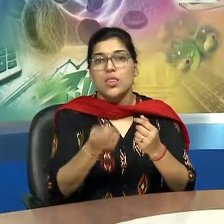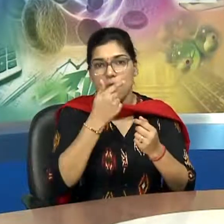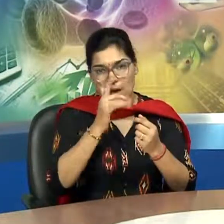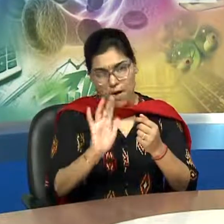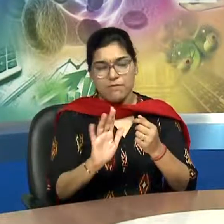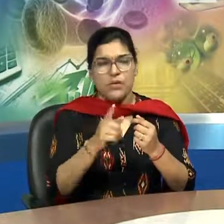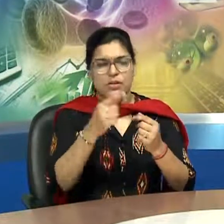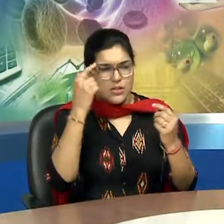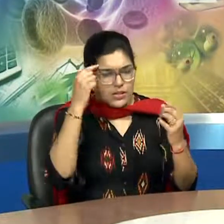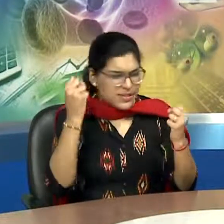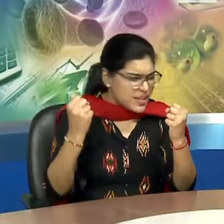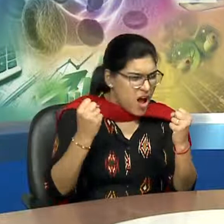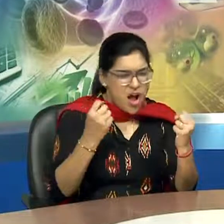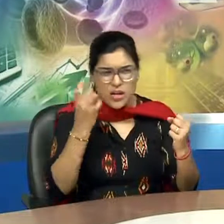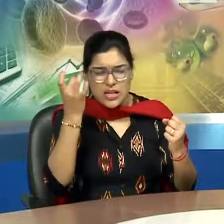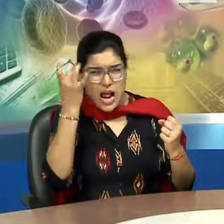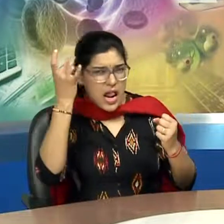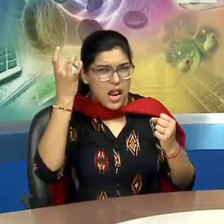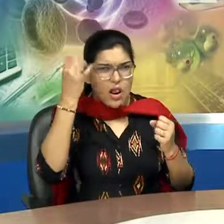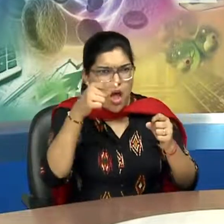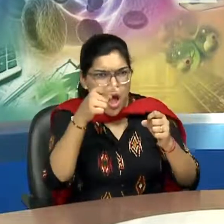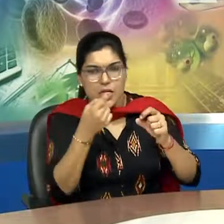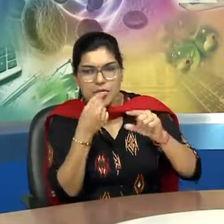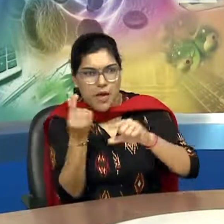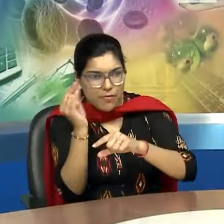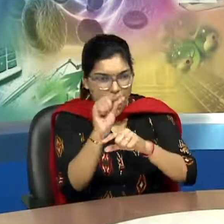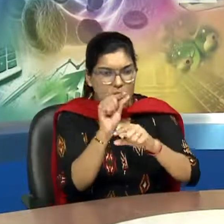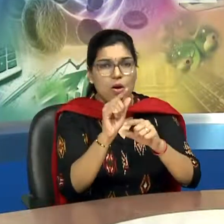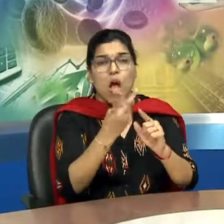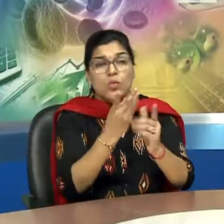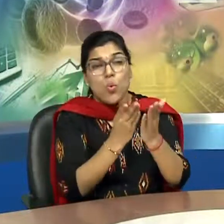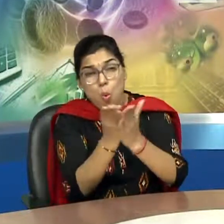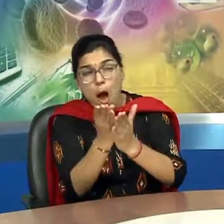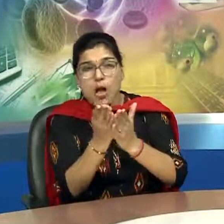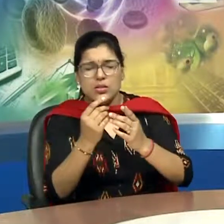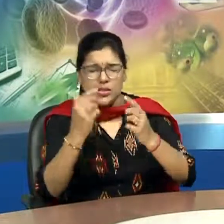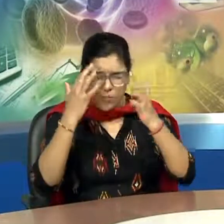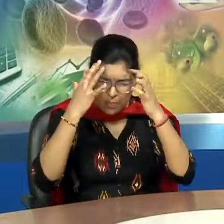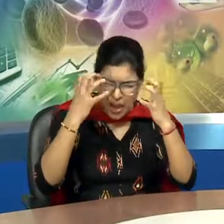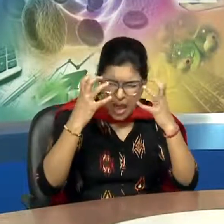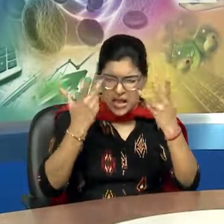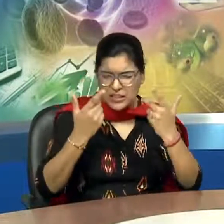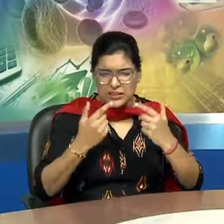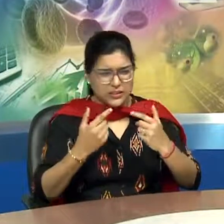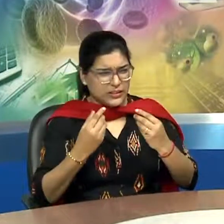so they perform about the same in terms of those who were never treated.